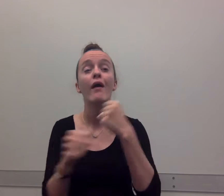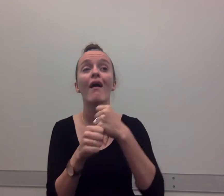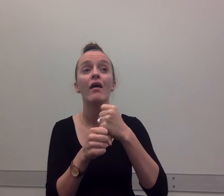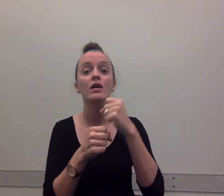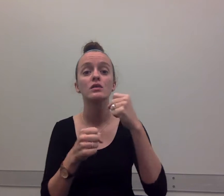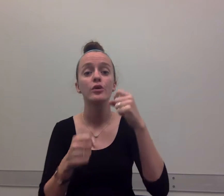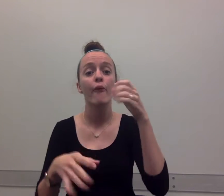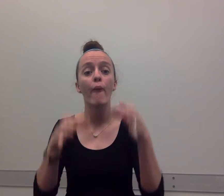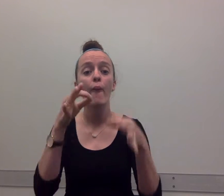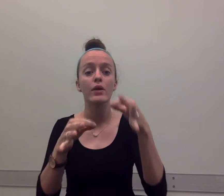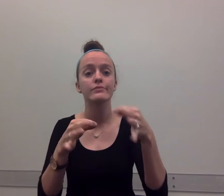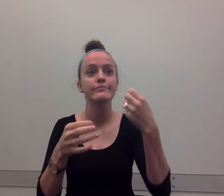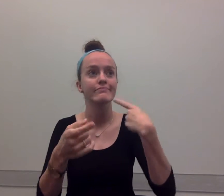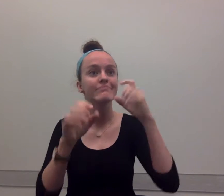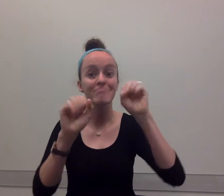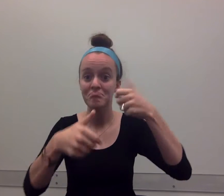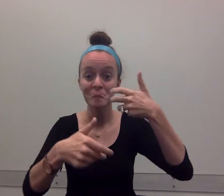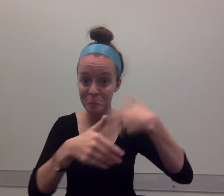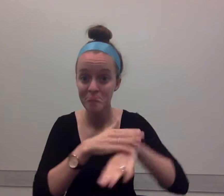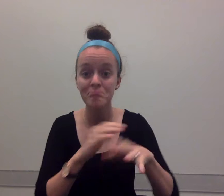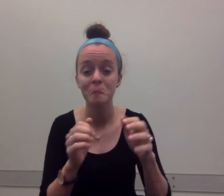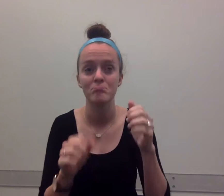front of a judge. And it was there